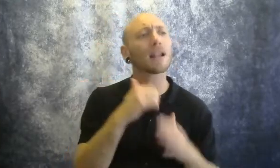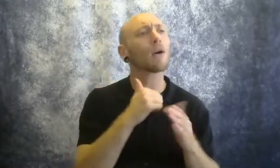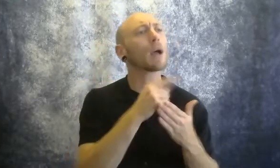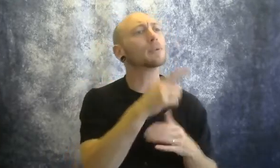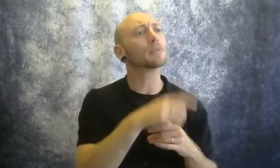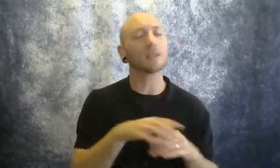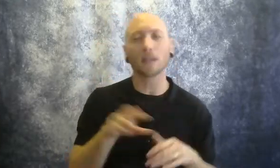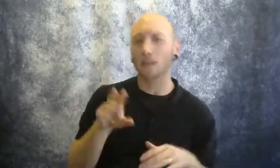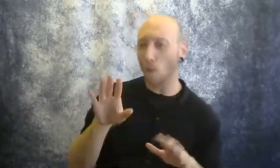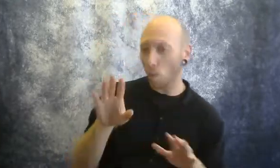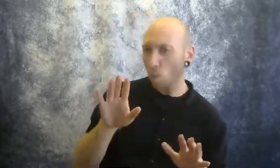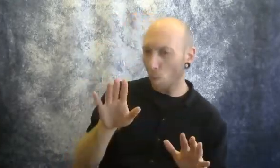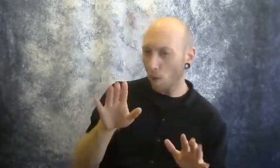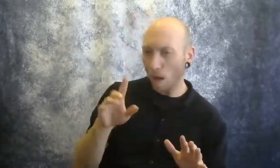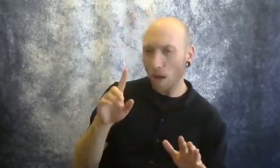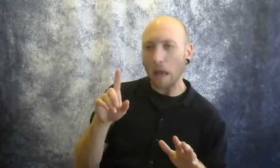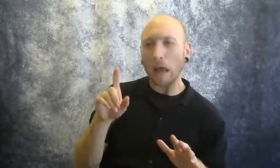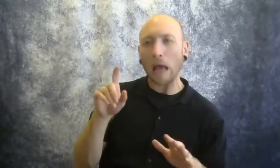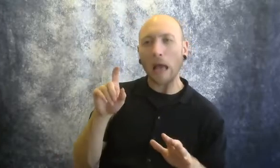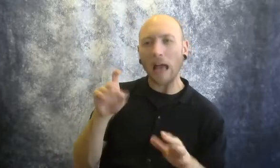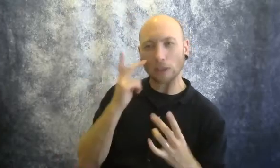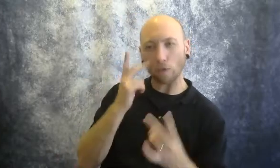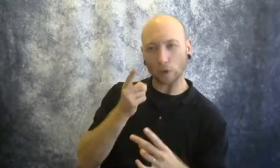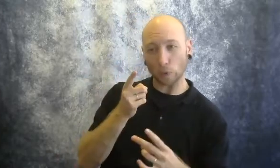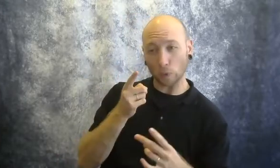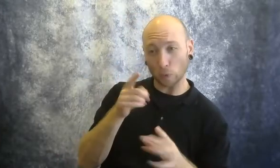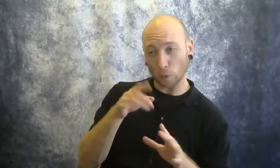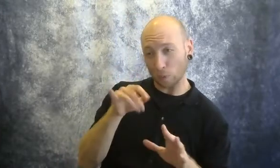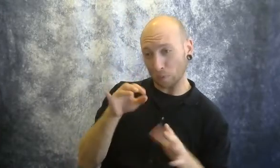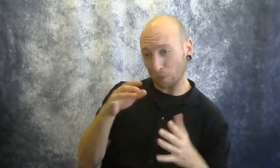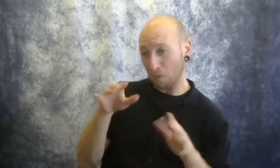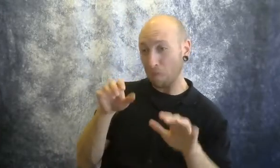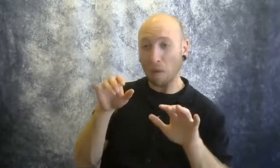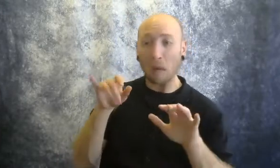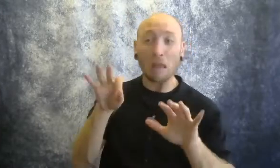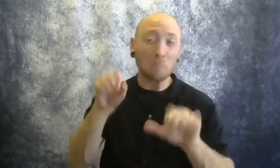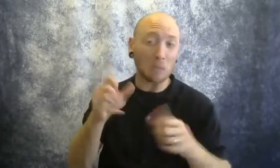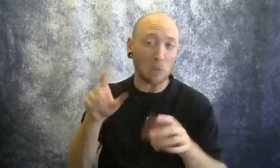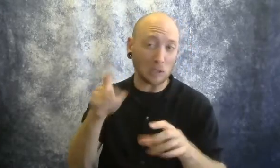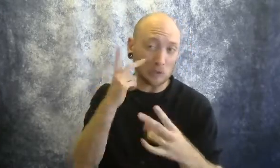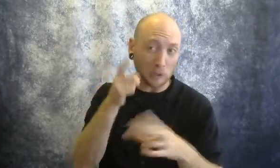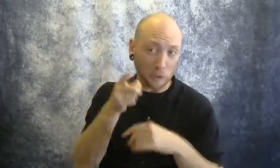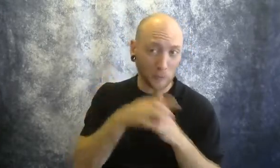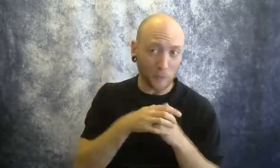So I called him up and he says, Luther, how can I help you? And I said, well, I need to come and see you if I possibly